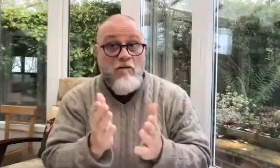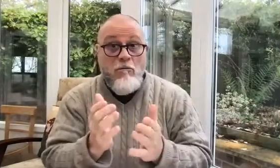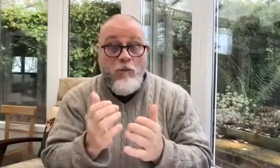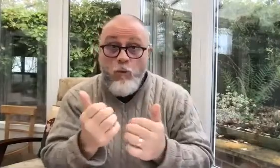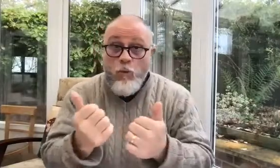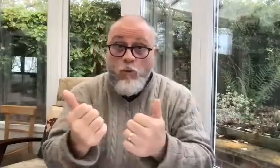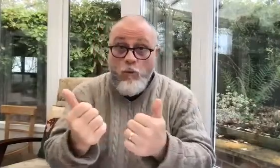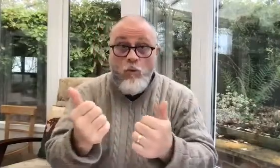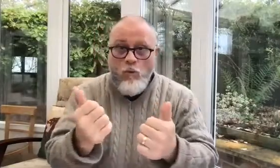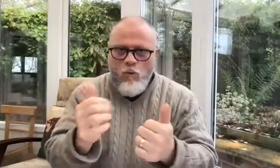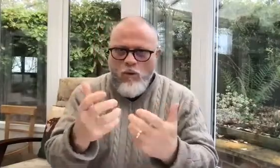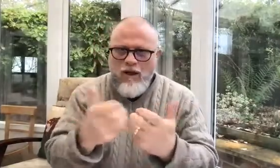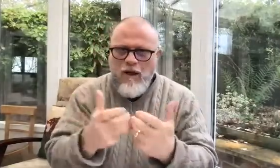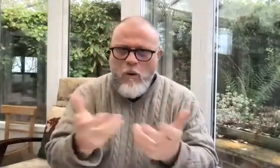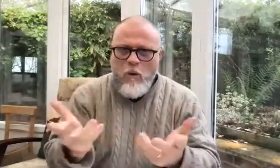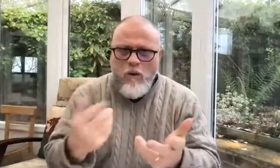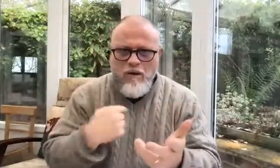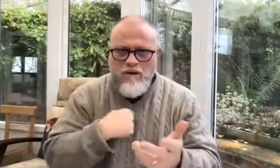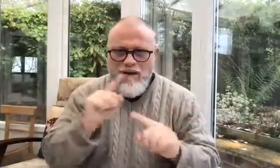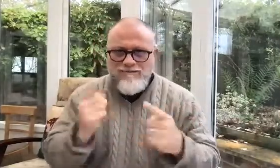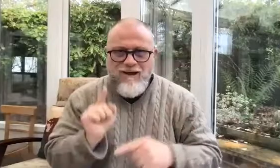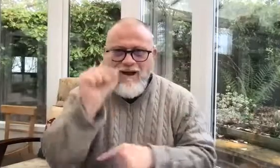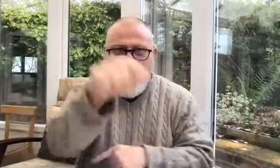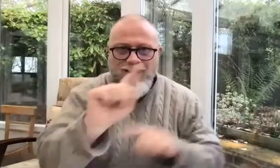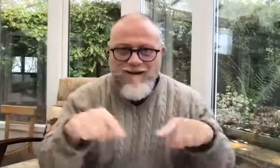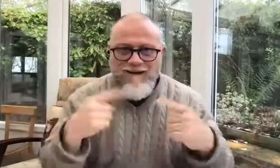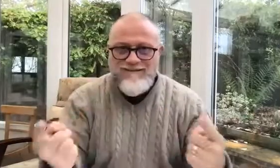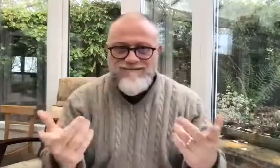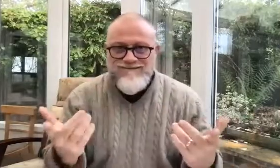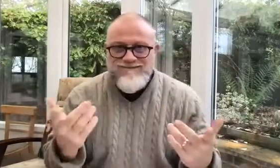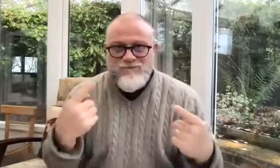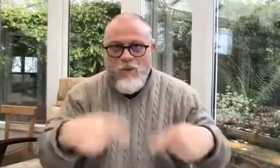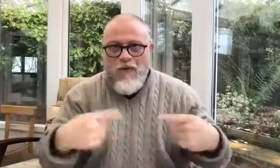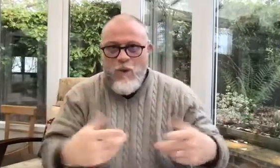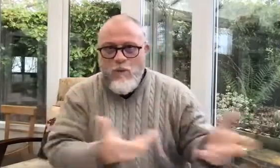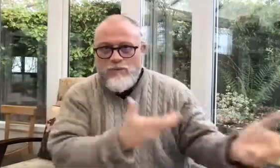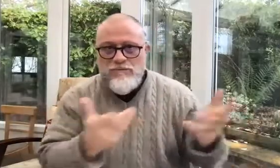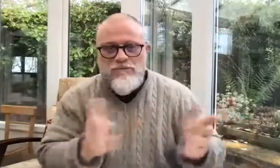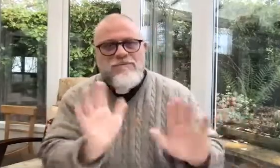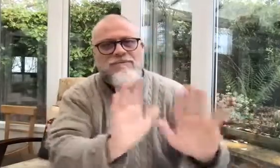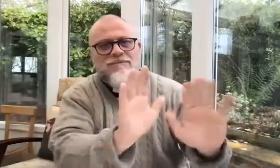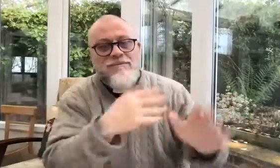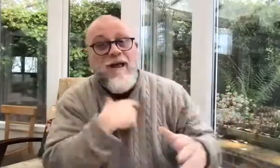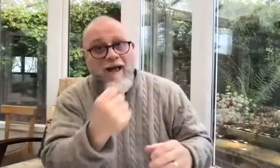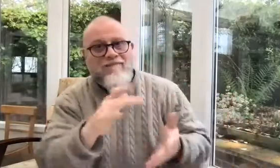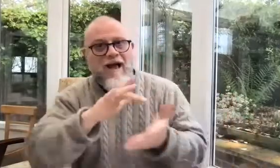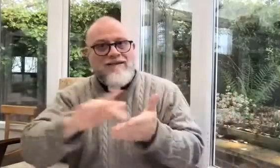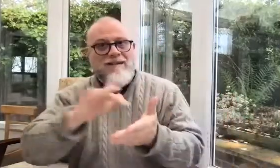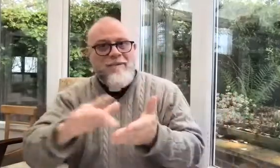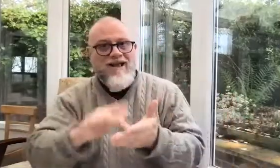So I can offer private prayer. But how would that work? Because I can't go onto the Isle of Wight. I'm not allowed to. I said, no,